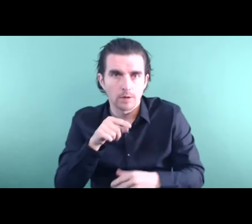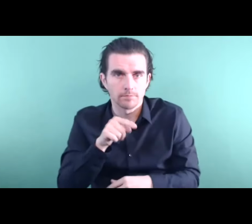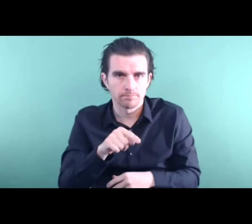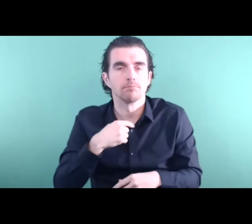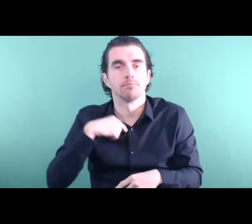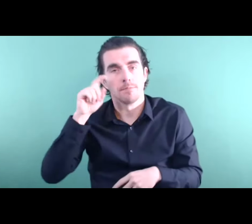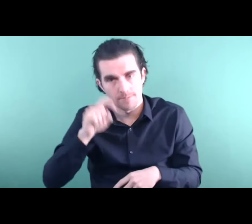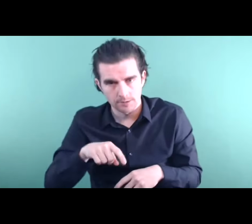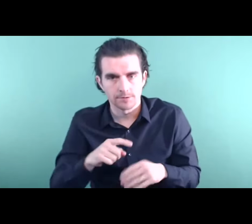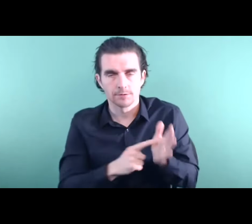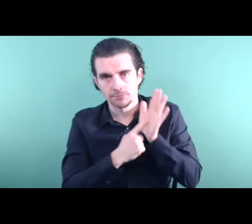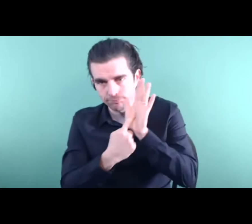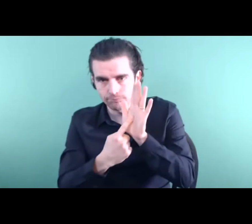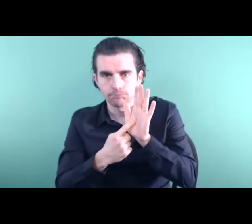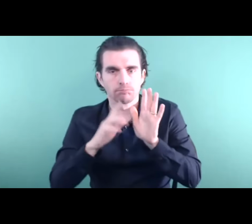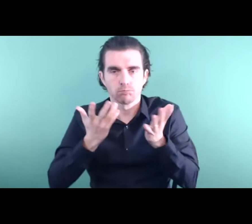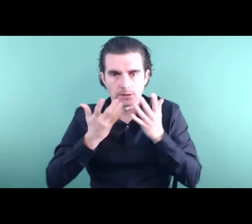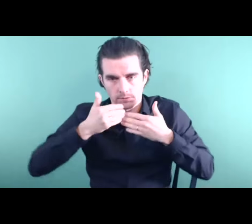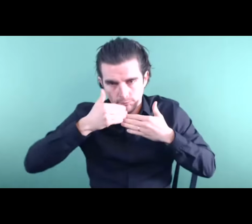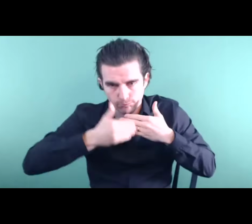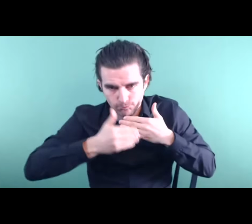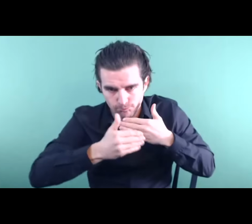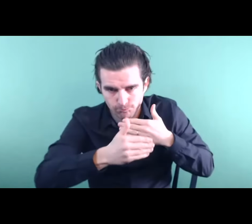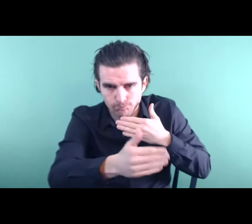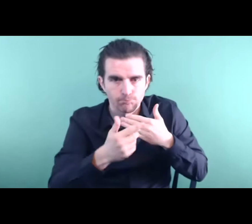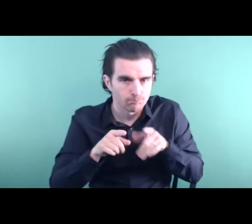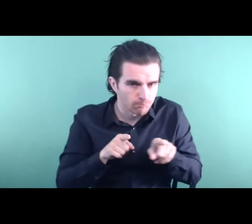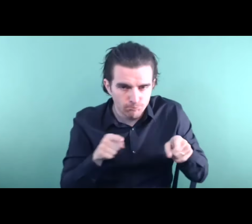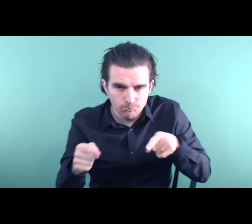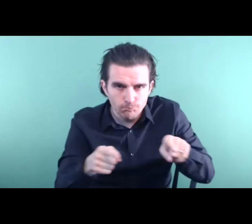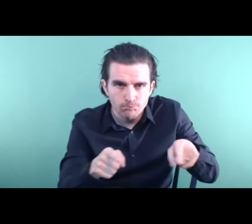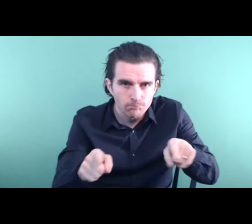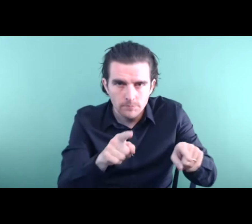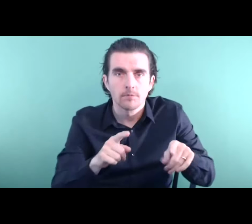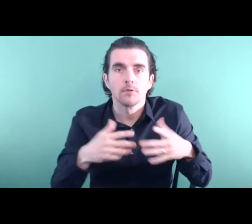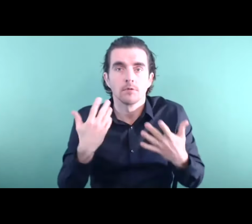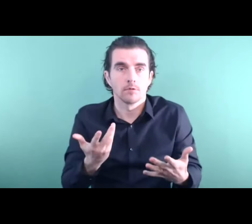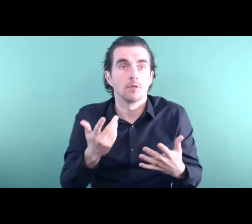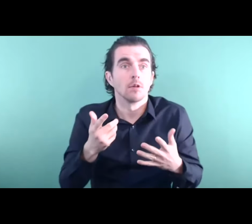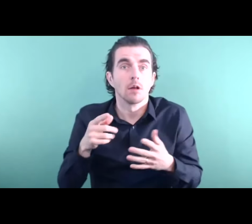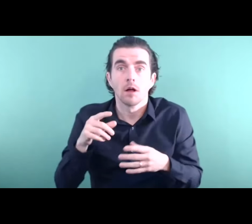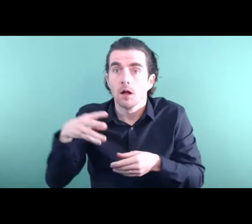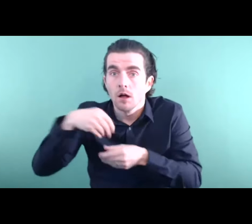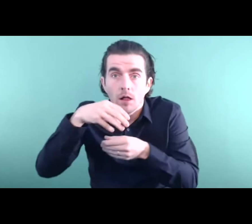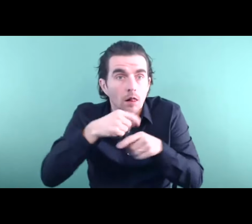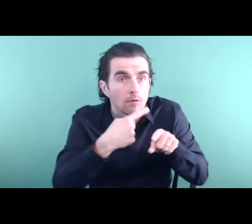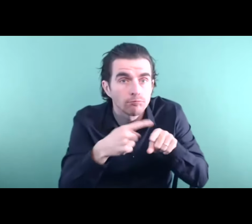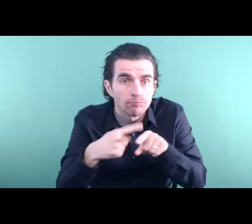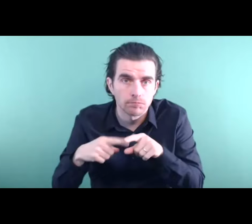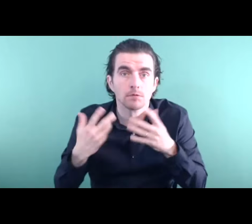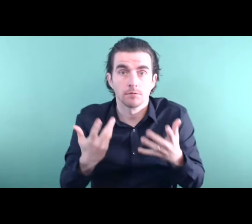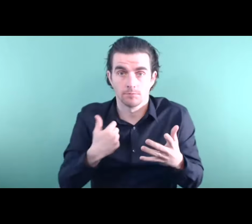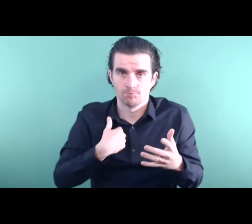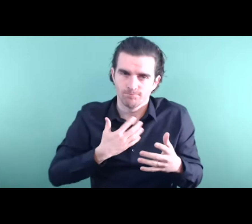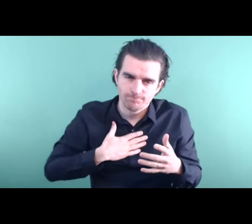We have prepared a roadmap that basically entails basic goals and objectives of the new strategy. And every